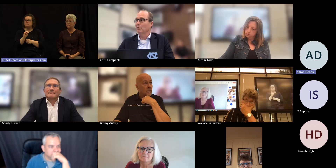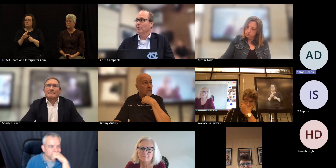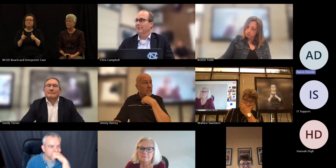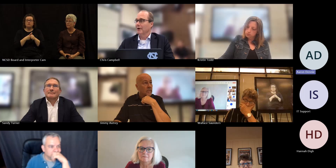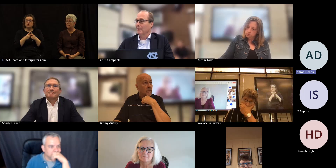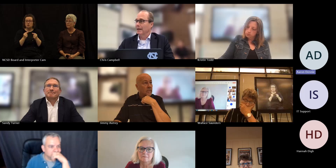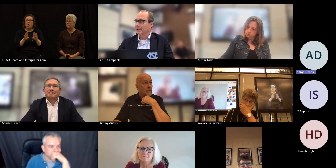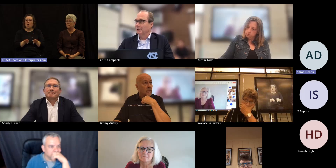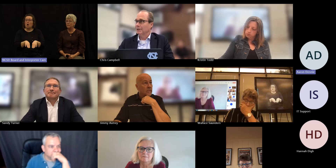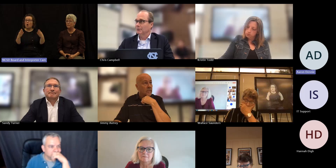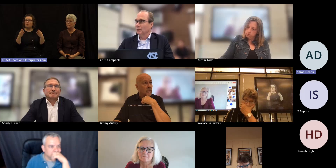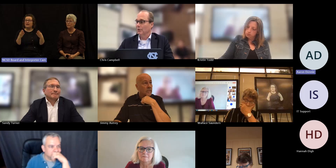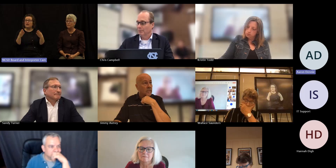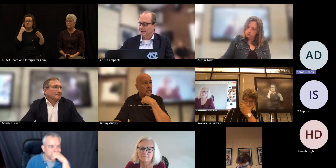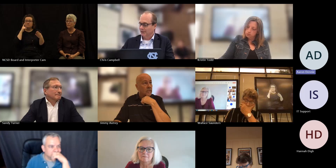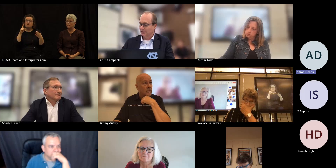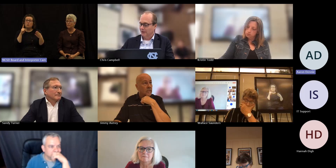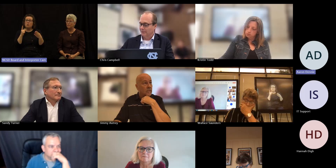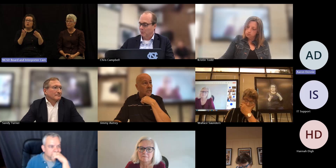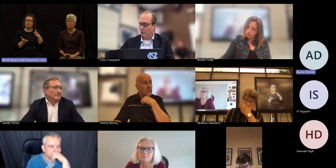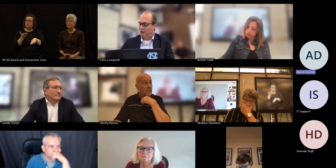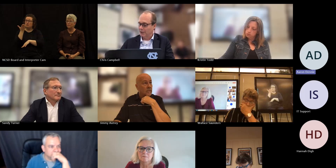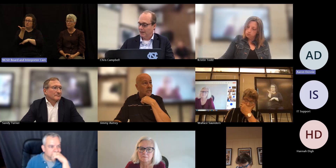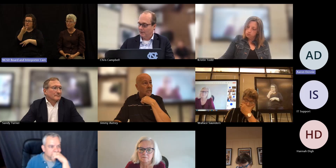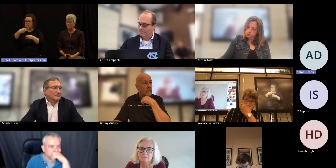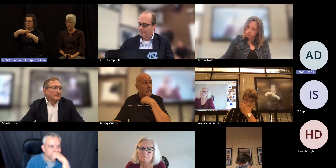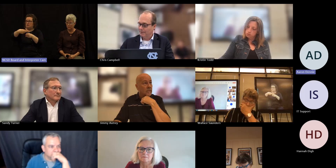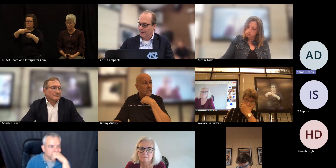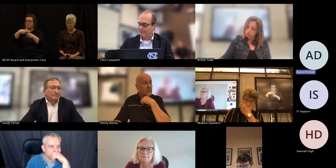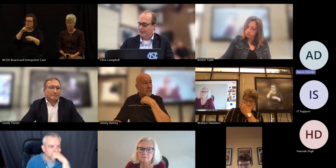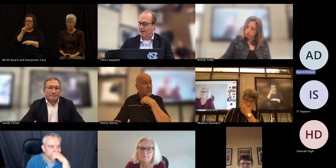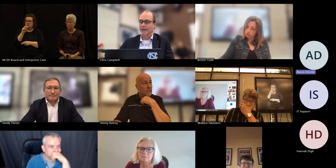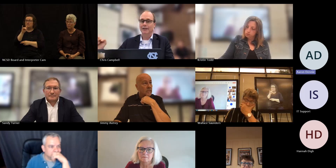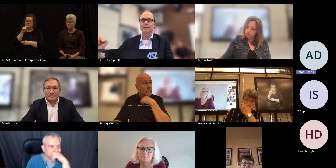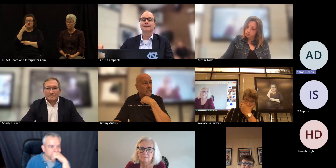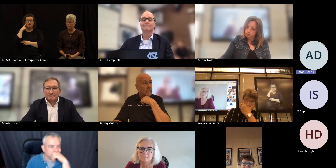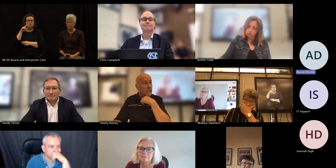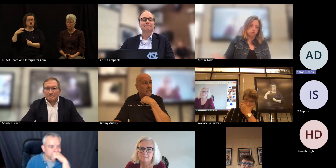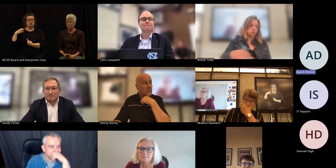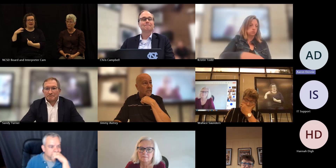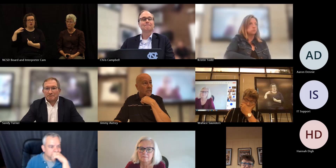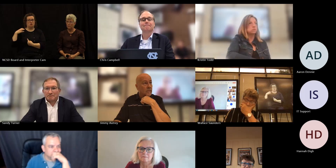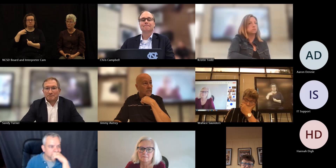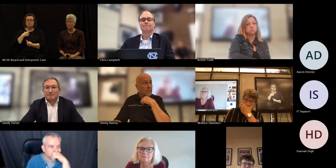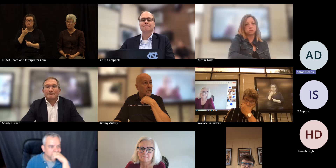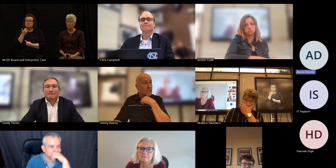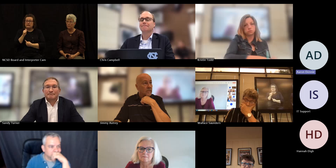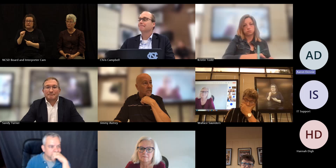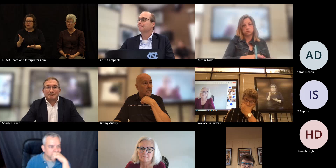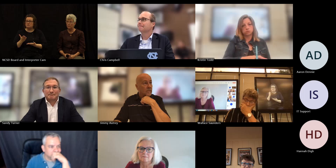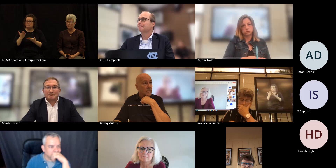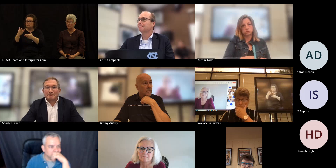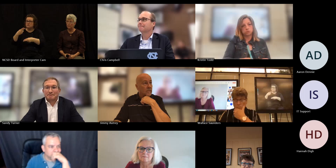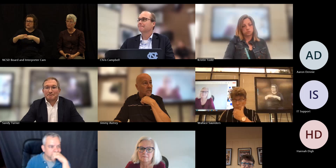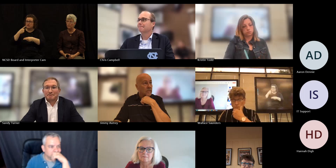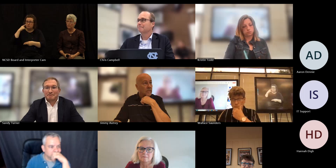opening the floor for nominations for the position of board chair. Do I have any nominations?